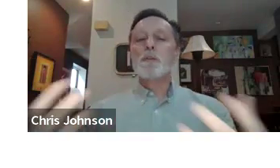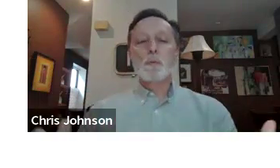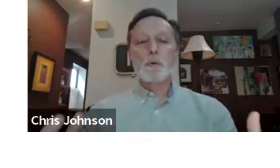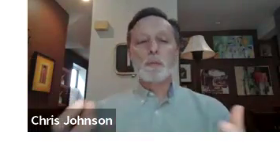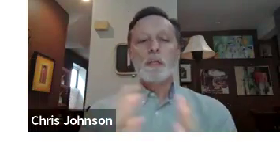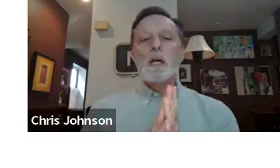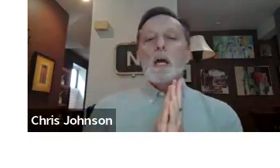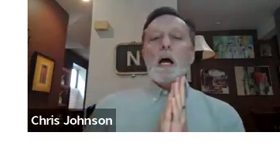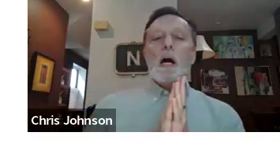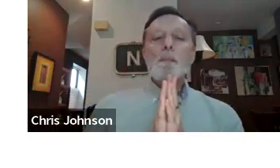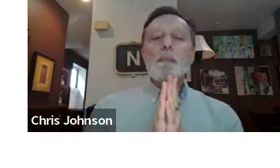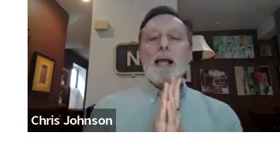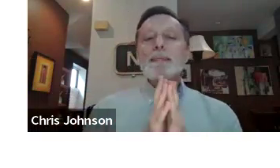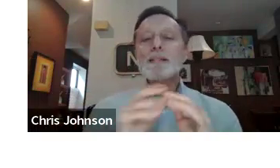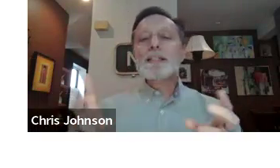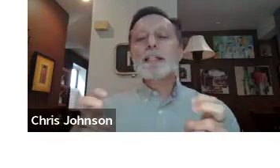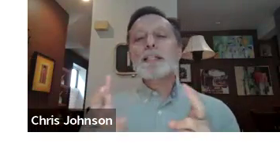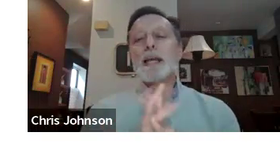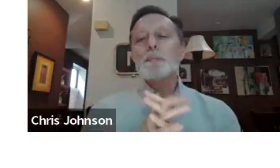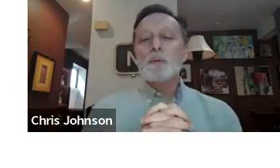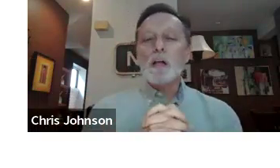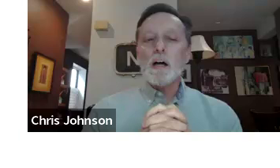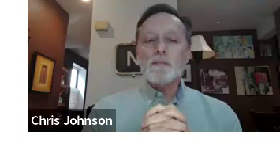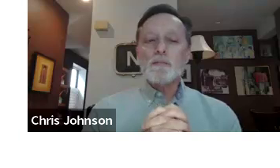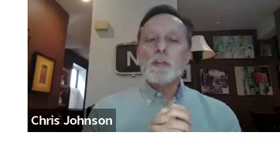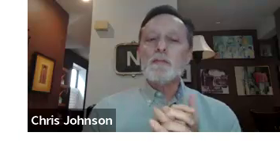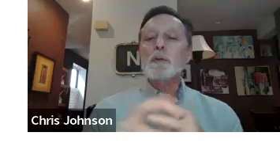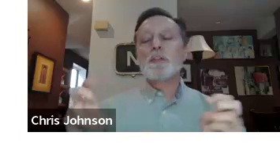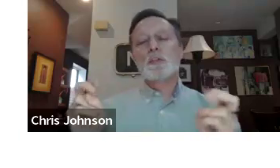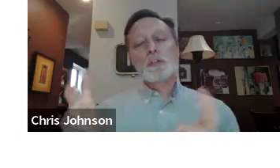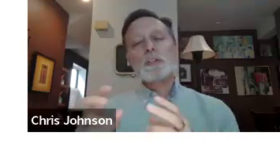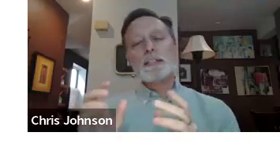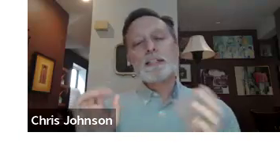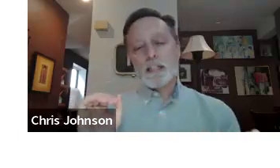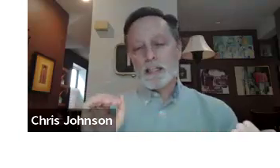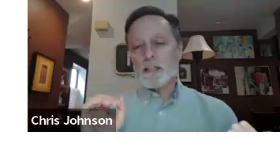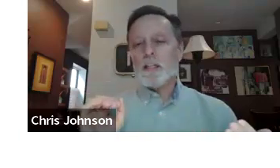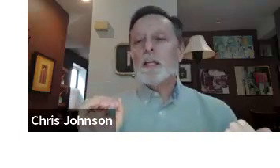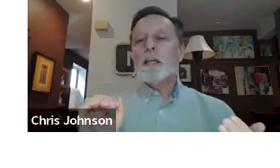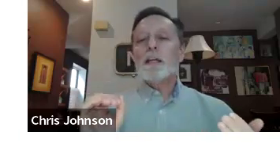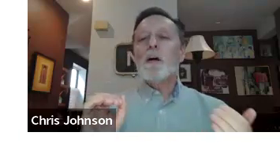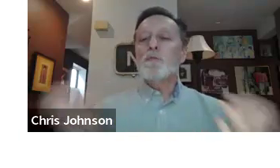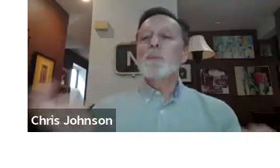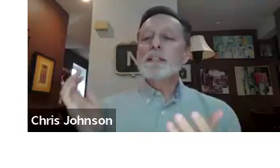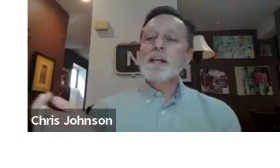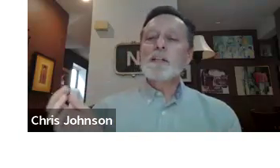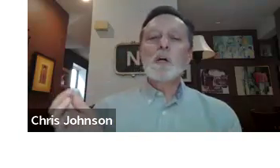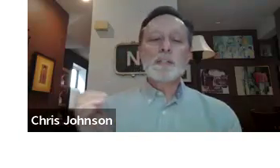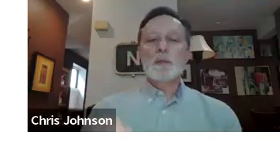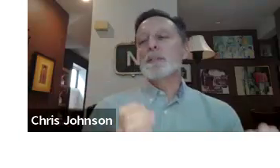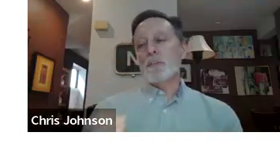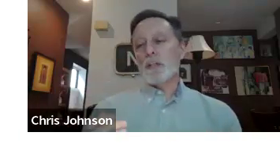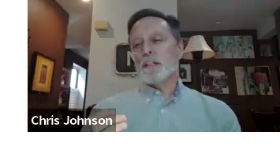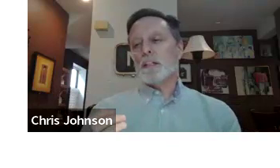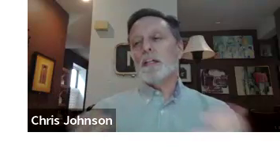of it, to the group. And this is the example of the first insurance syndicate of what we today